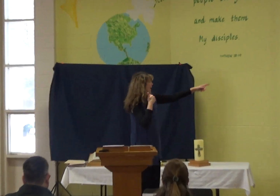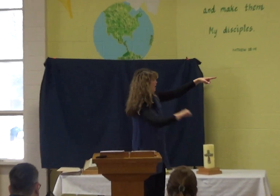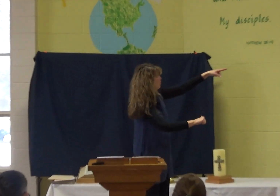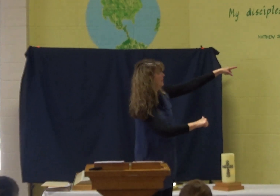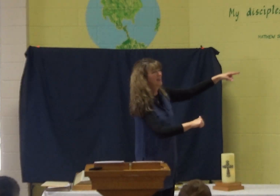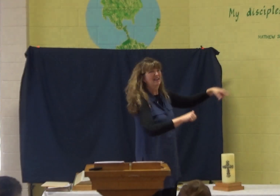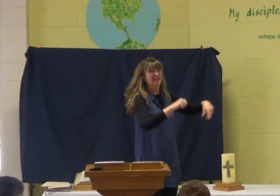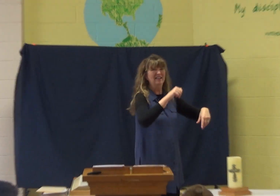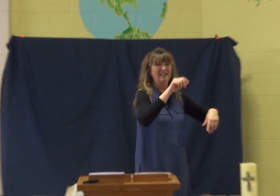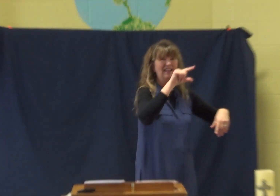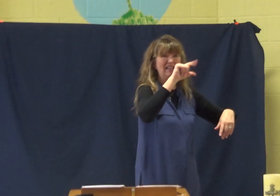He studied under